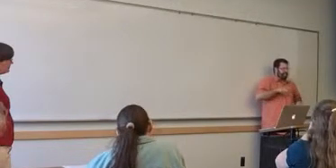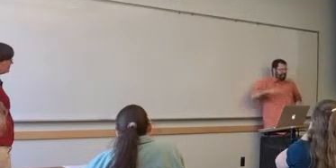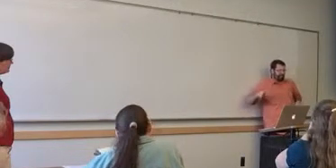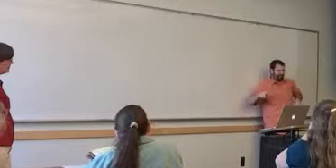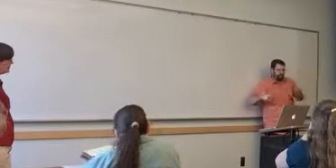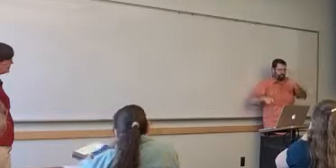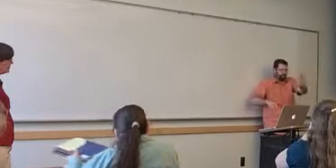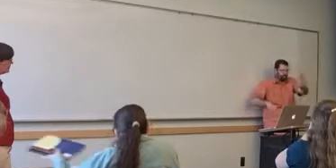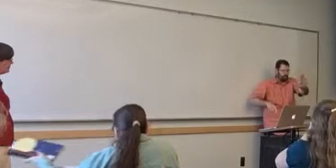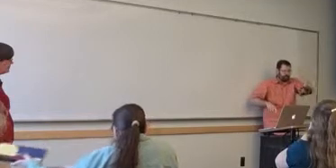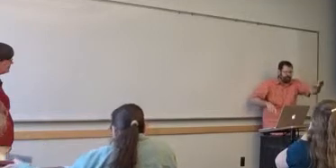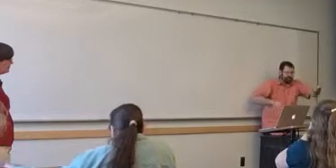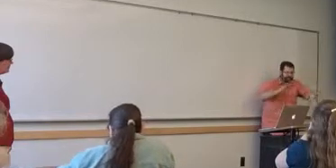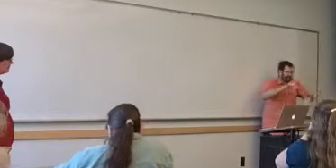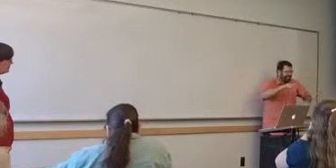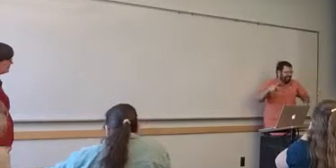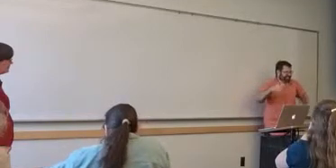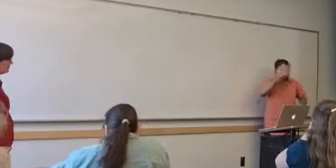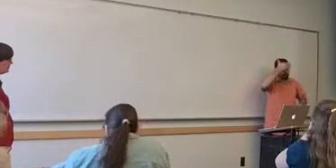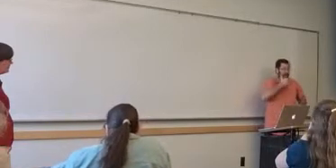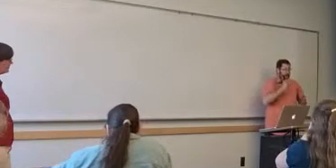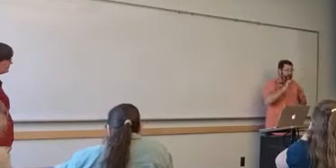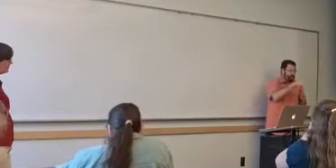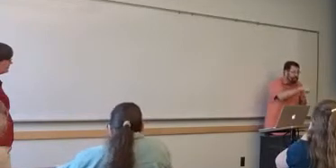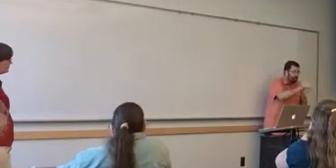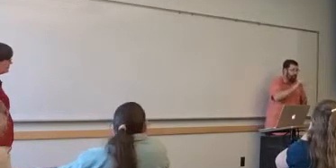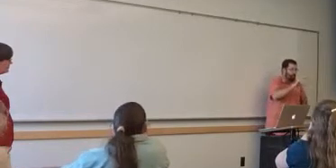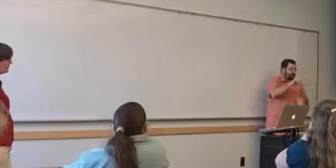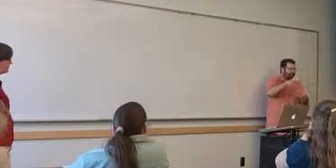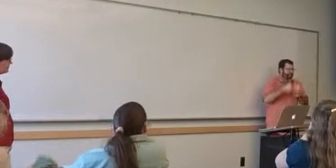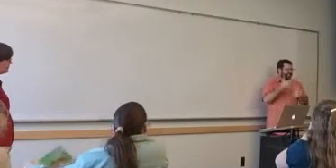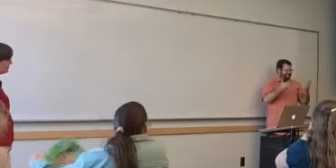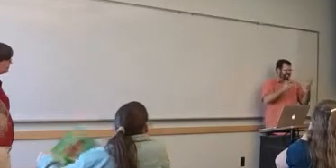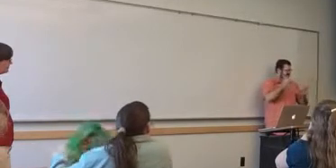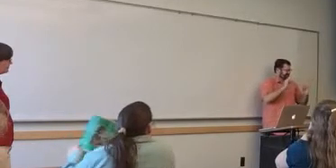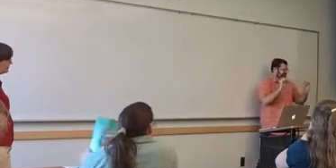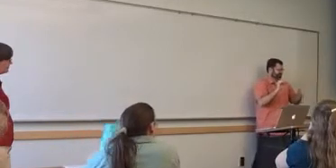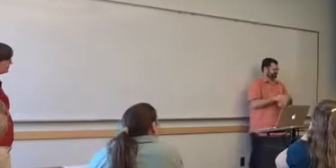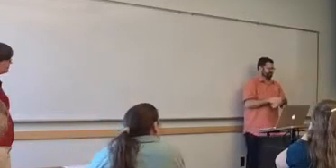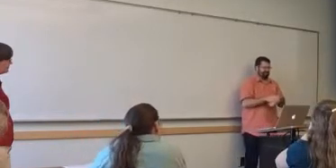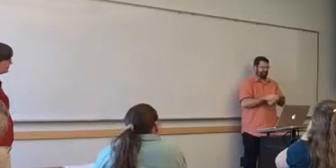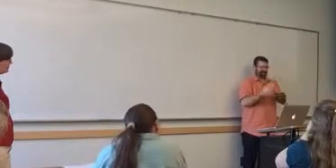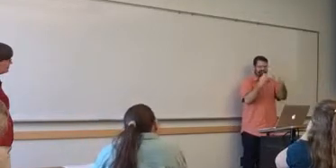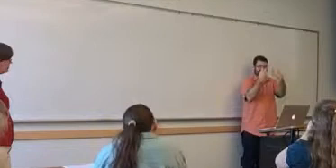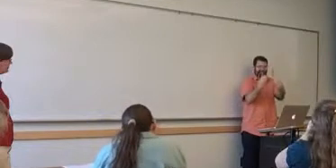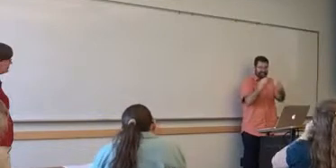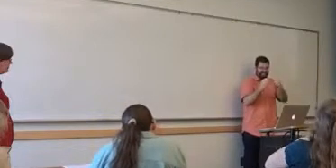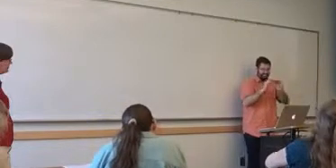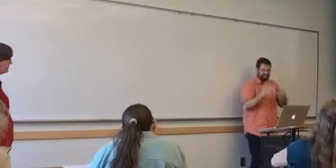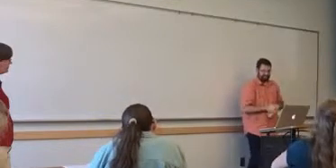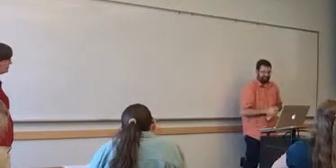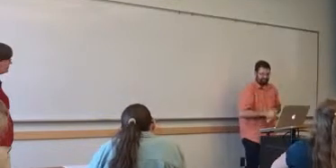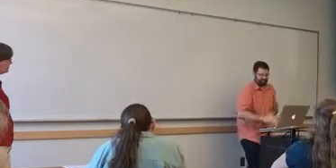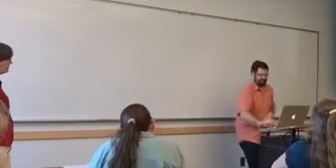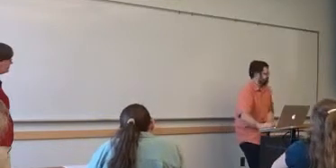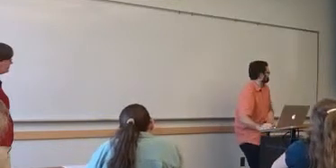based off of my vision. I don't have to think, wait, your right versus my left of the, get confused with the spatial